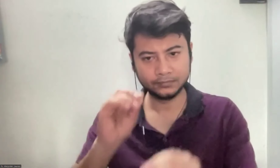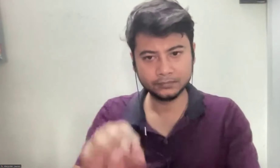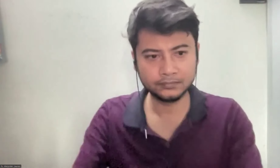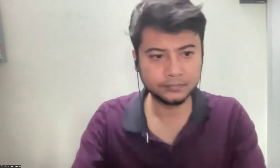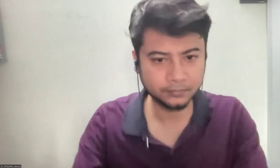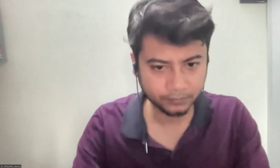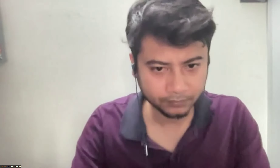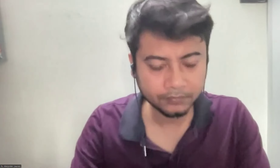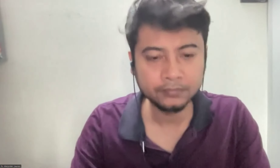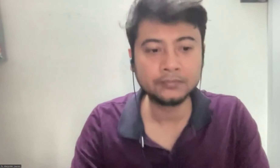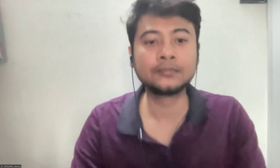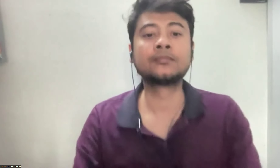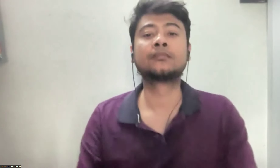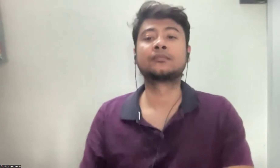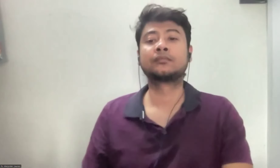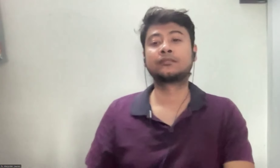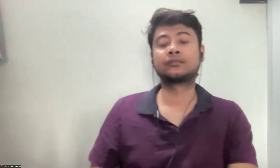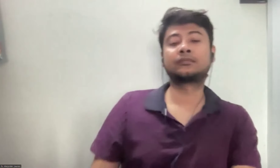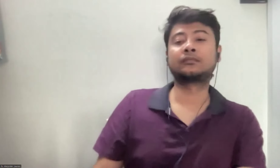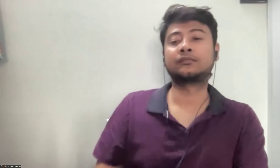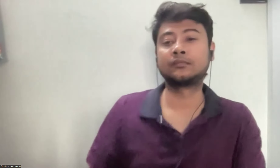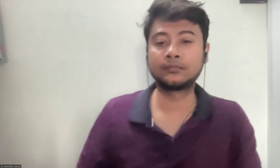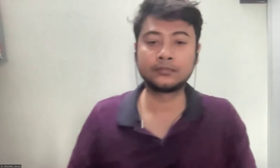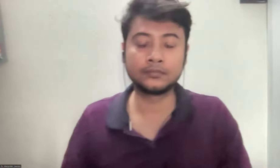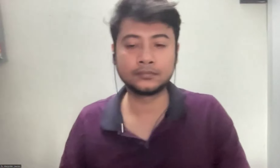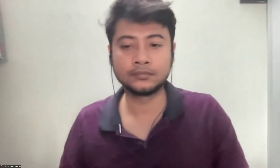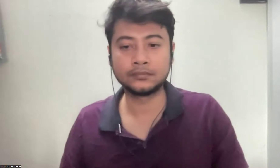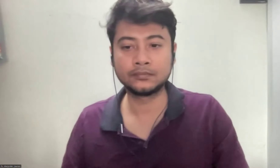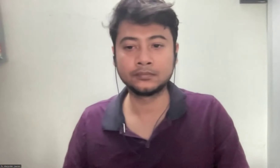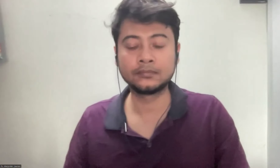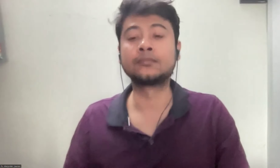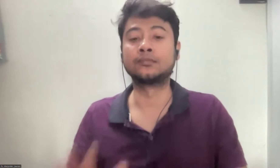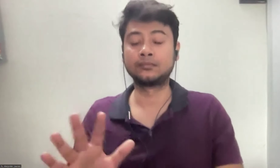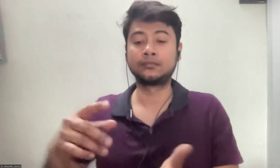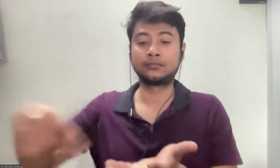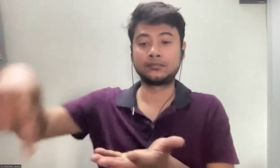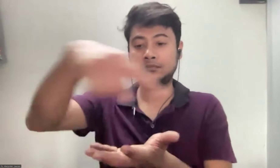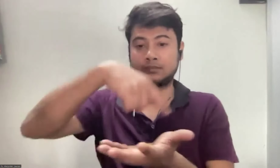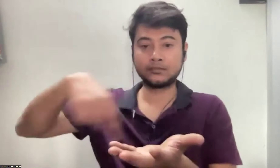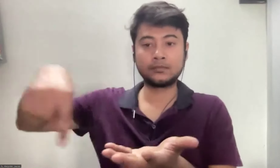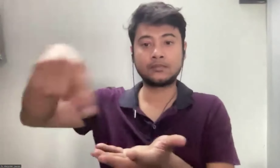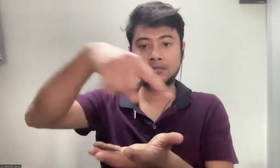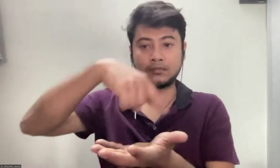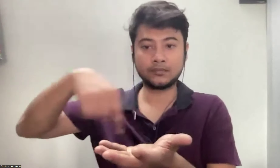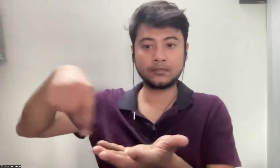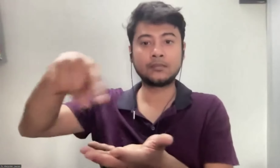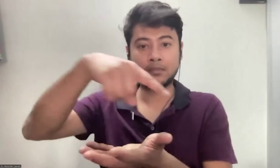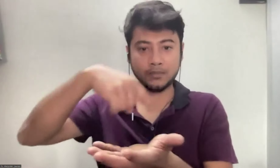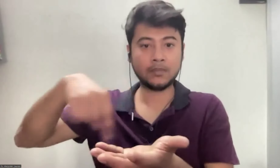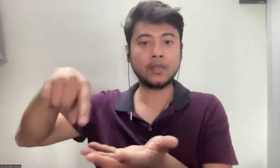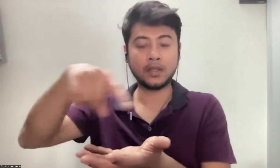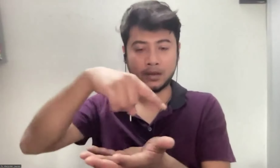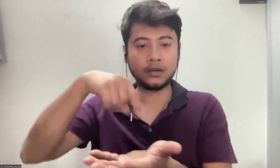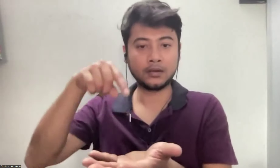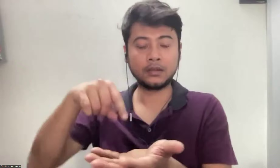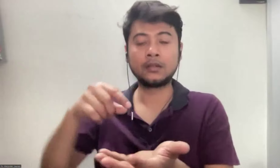anything in the plate, we need to drop few drops of Ganga Jal. So the first, what is the first thing we'll offer to Tulsi Maharani? You